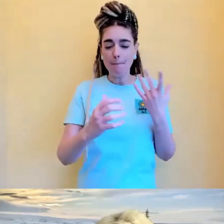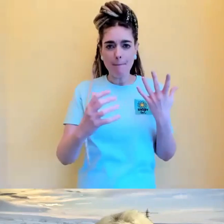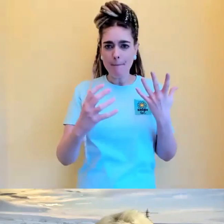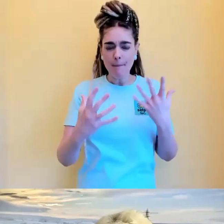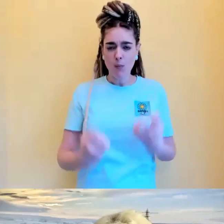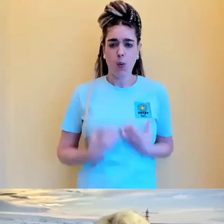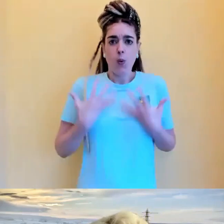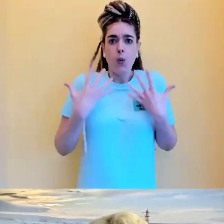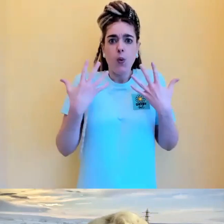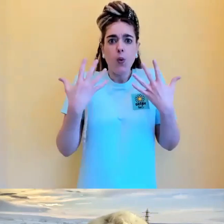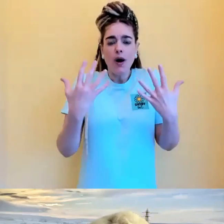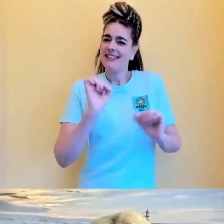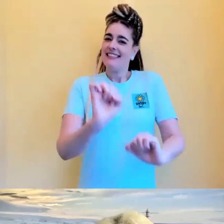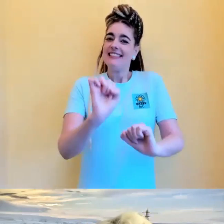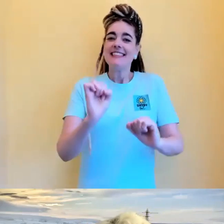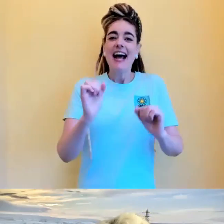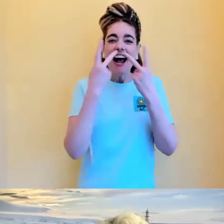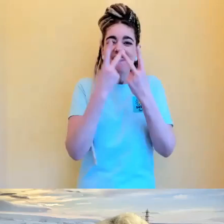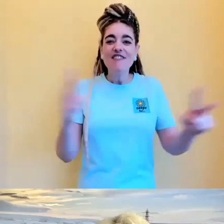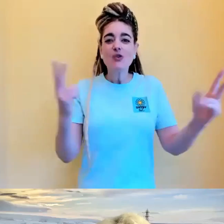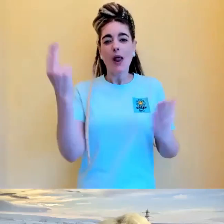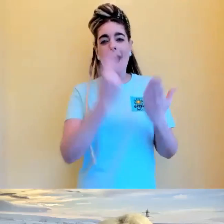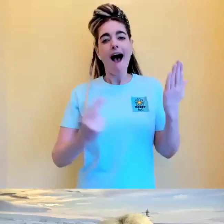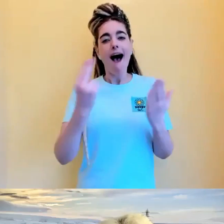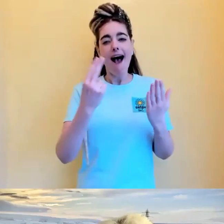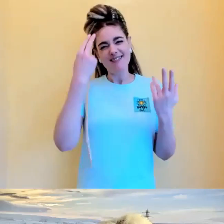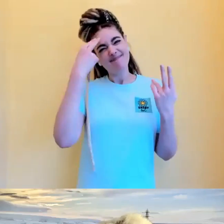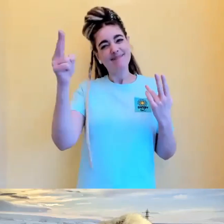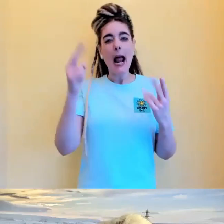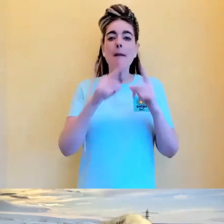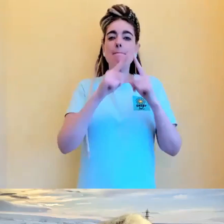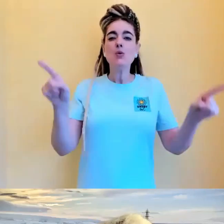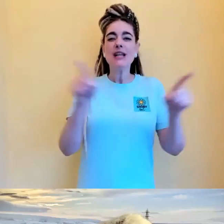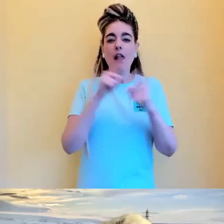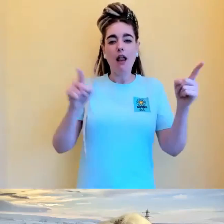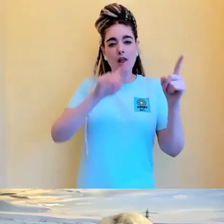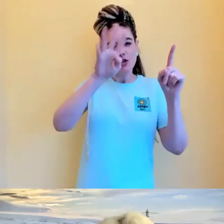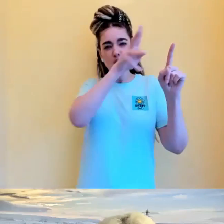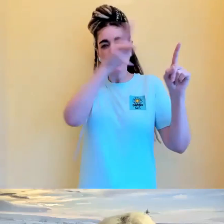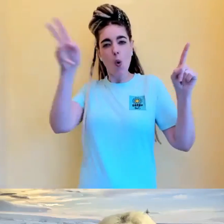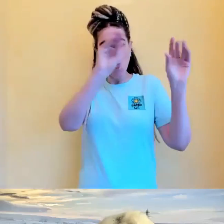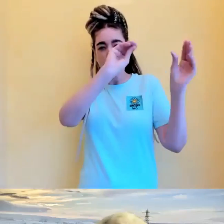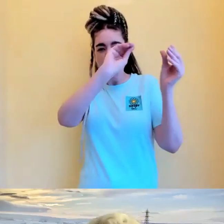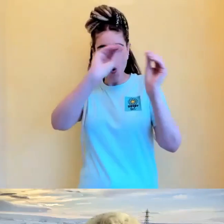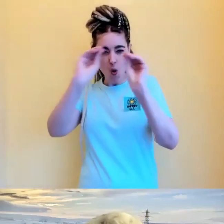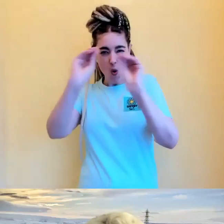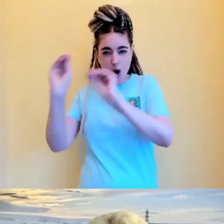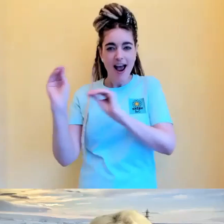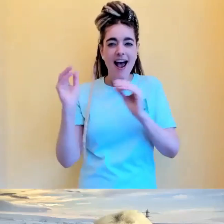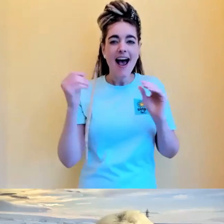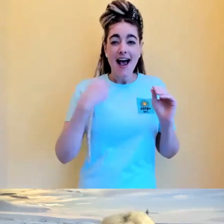to his visual art as musical scores, and as a musician who's worked with